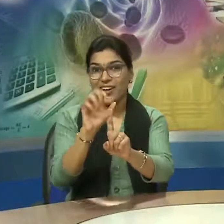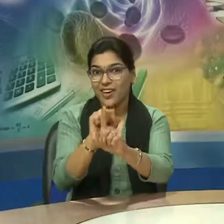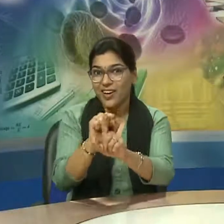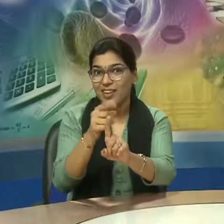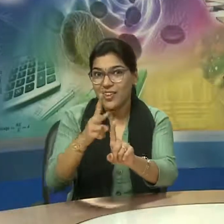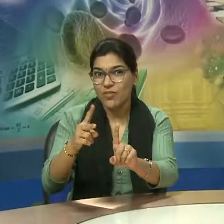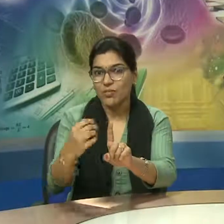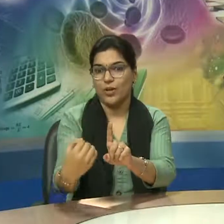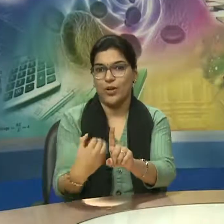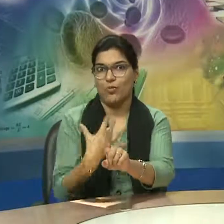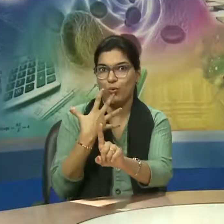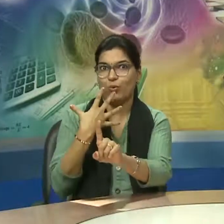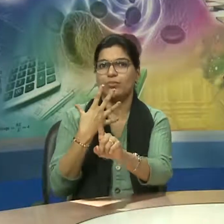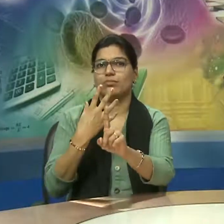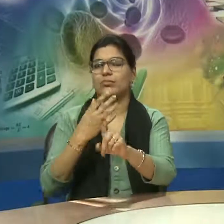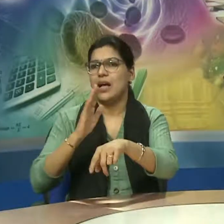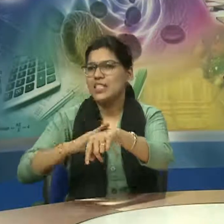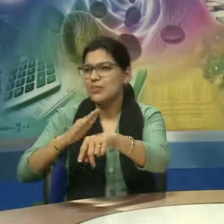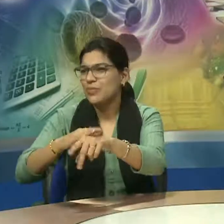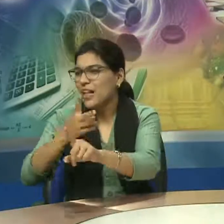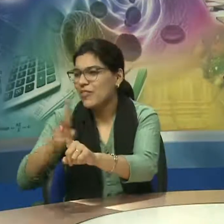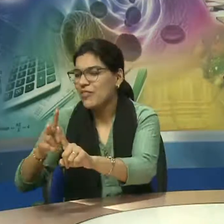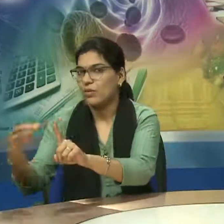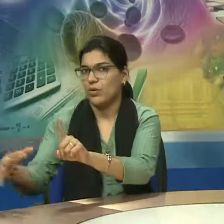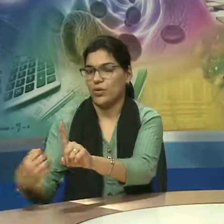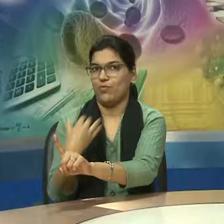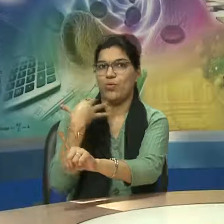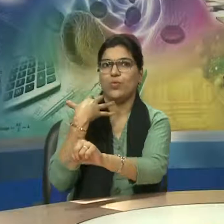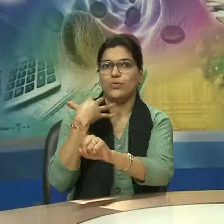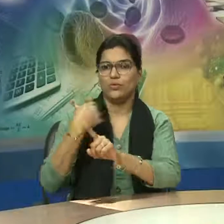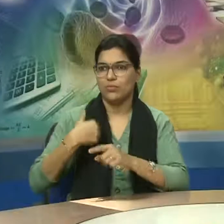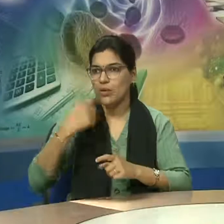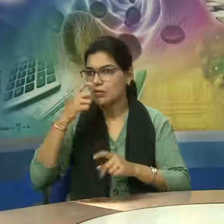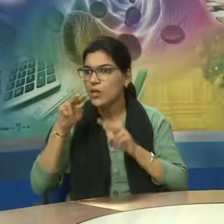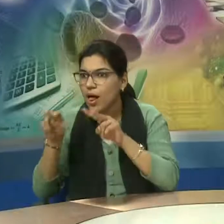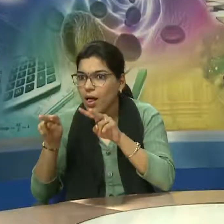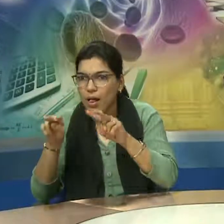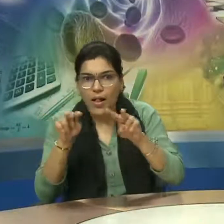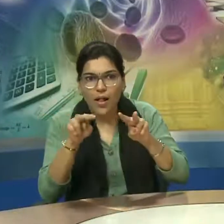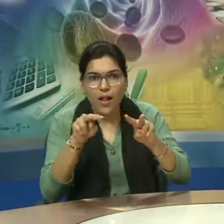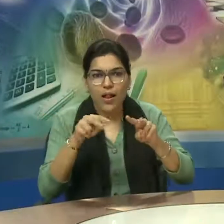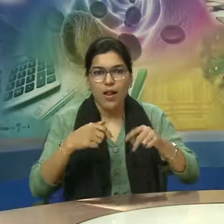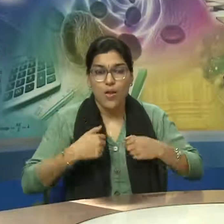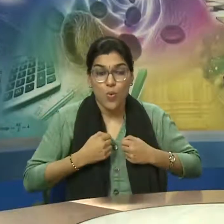and cultural factors and experiences